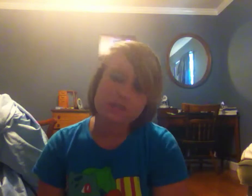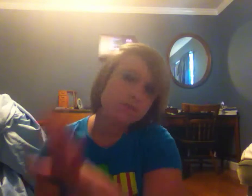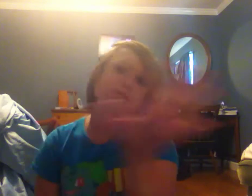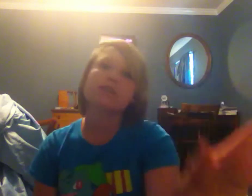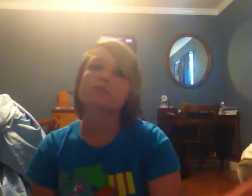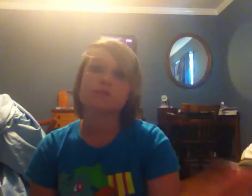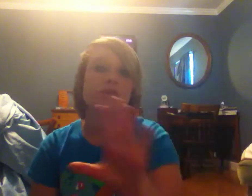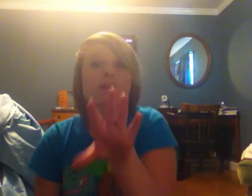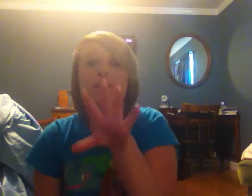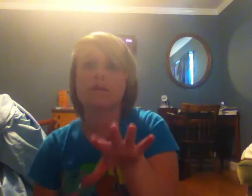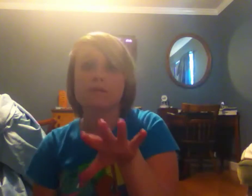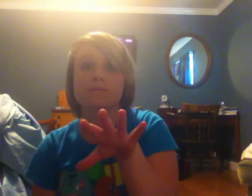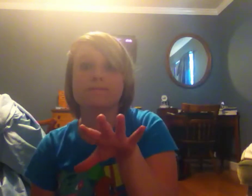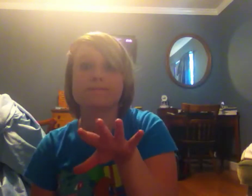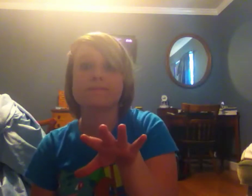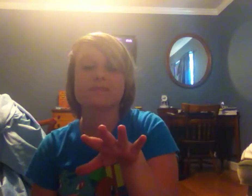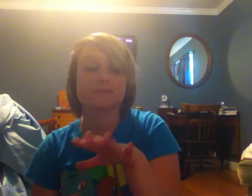to know, you're not alone.